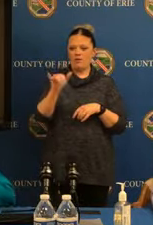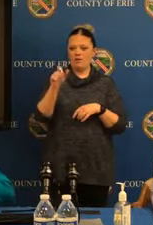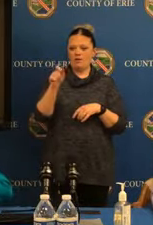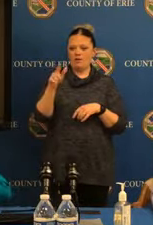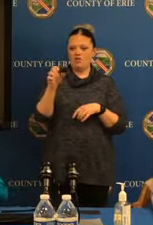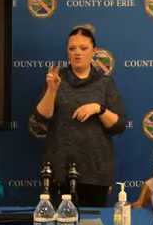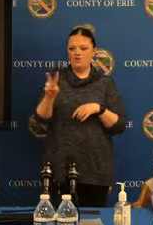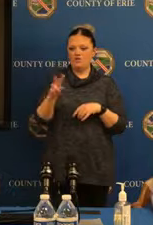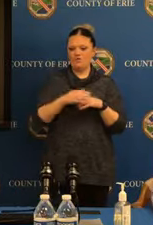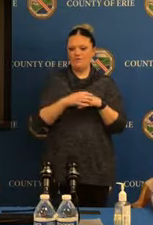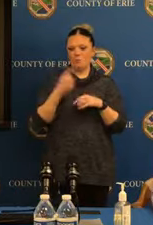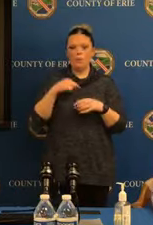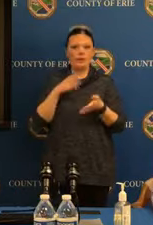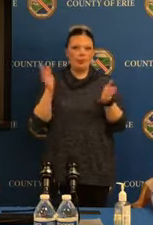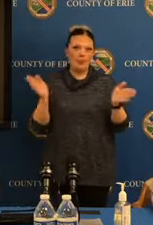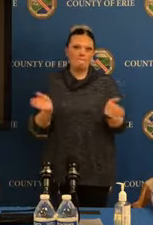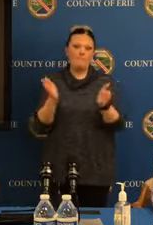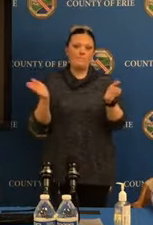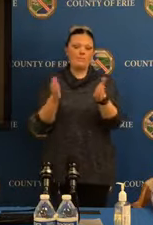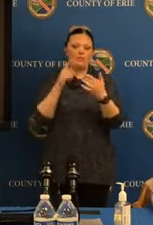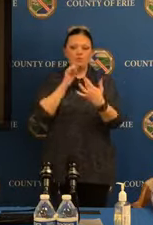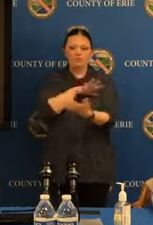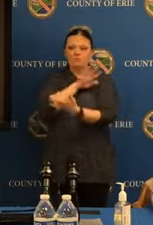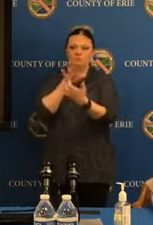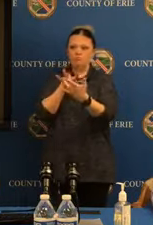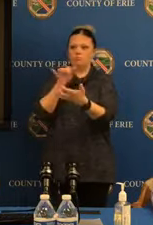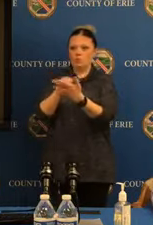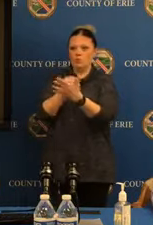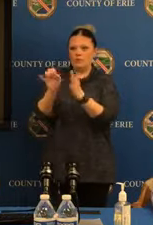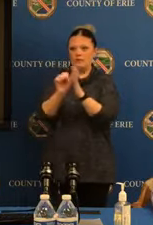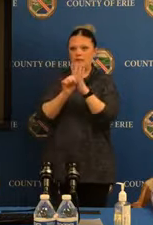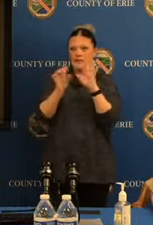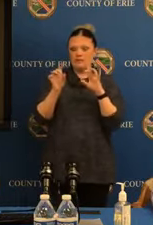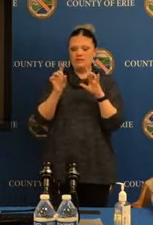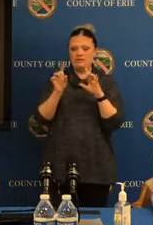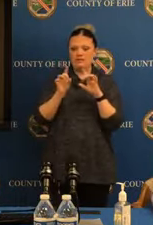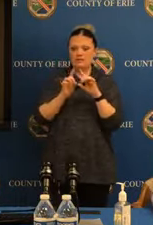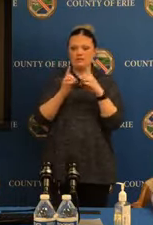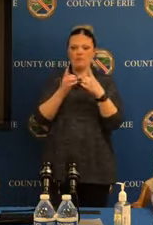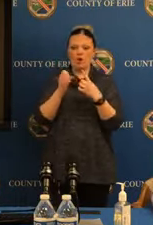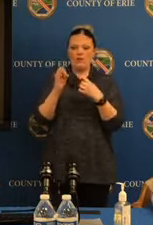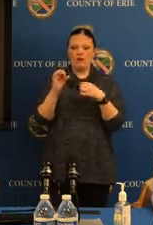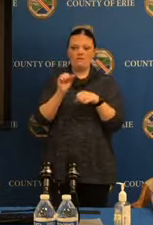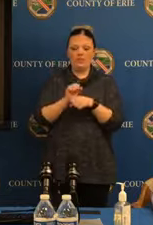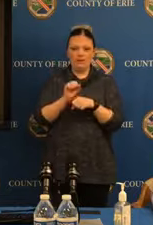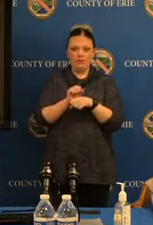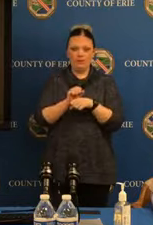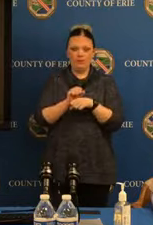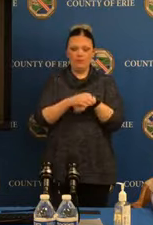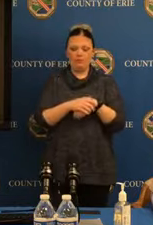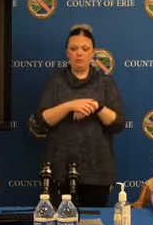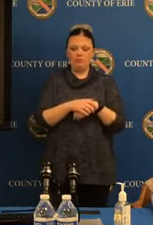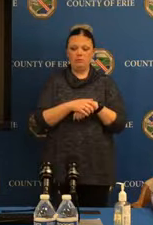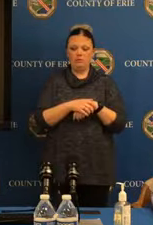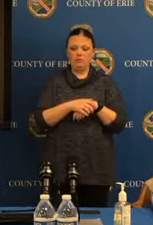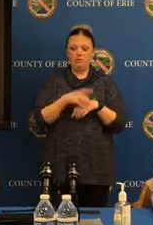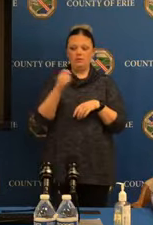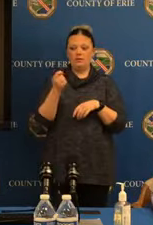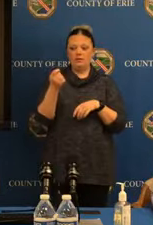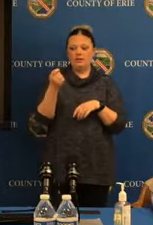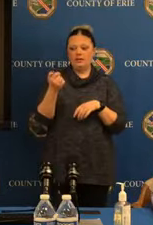labor.ny.gov. So we encourage you to reach out to the New York State Department of Labor, and with a little